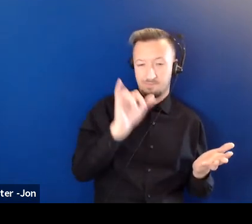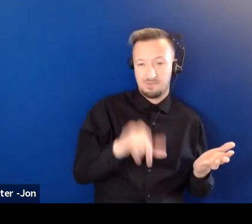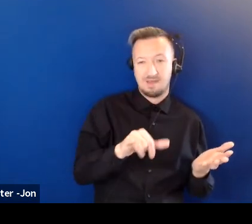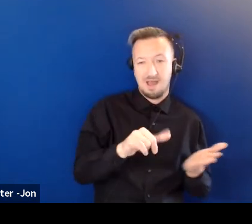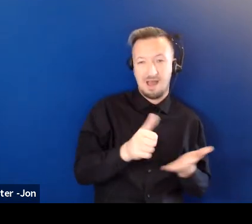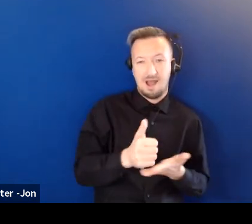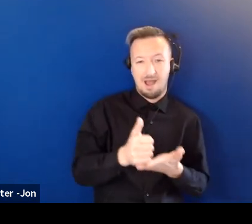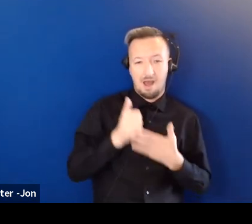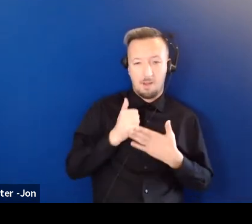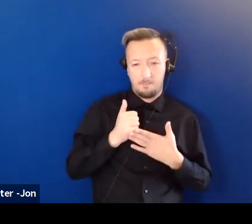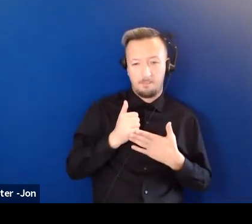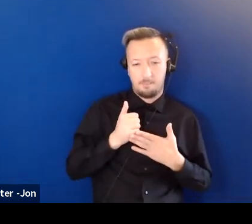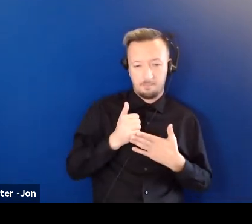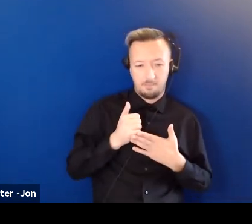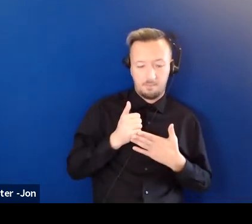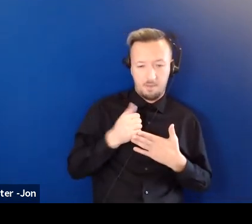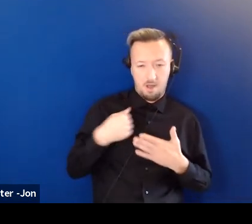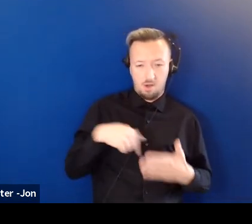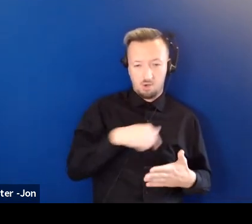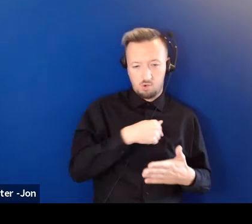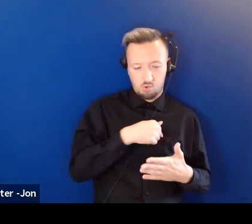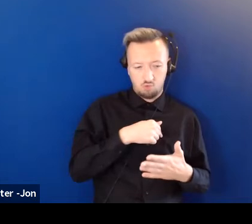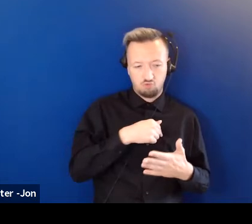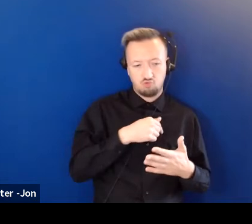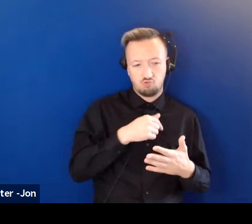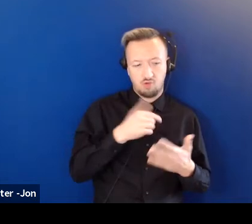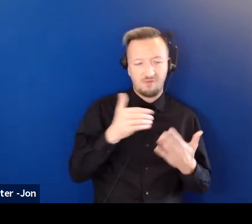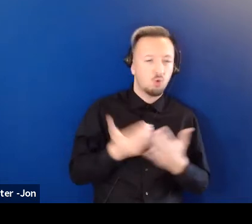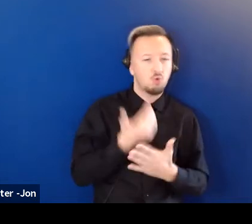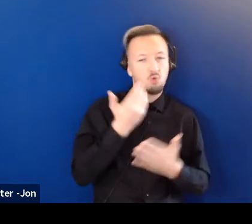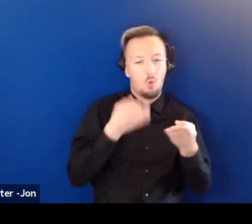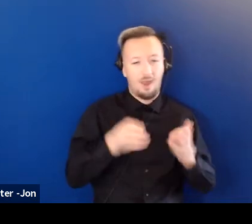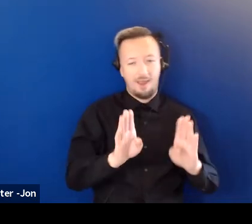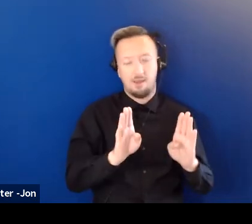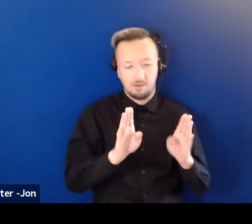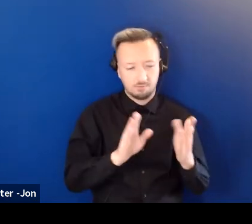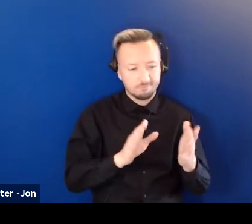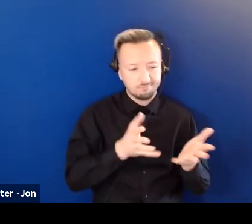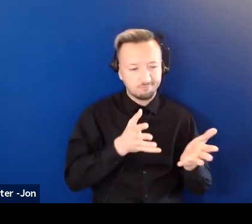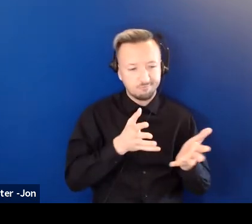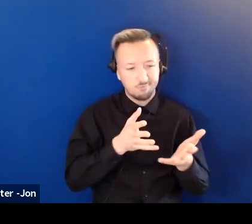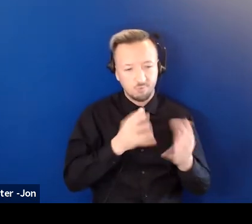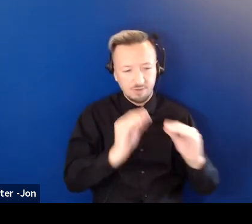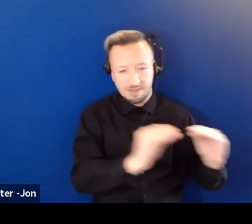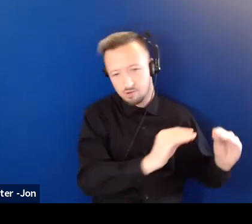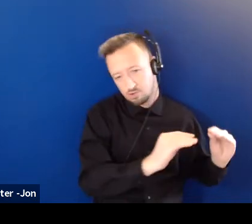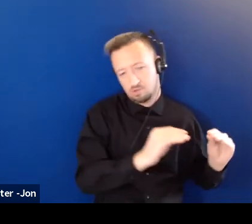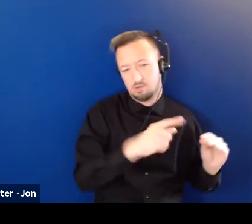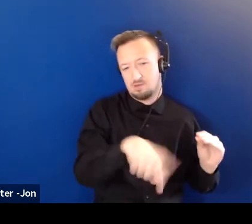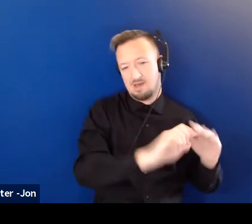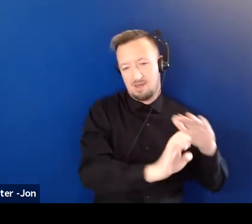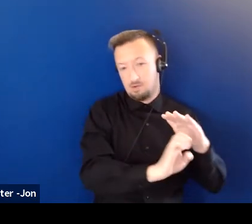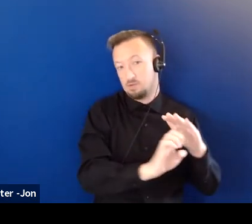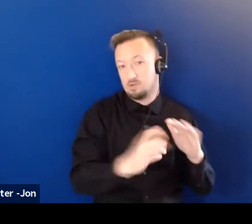continue to work with elementary school students in a different capacity, obviously, but we were very, very excited about this. And